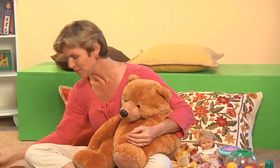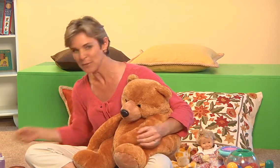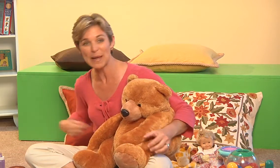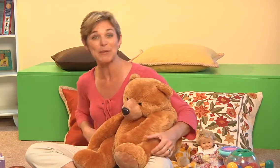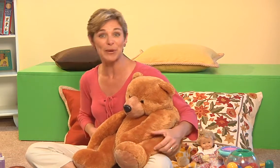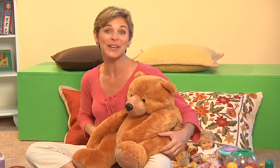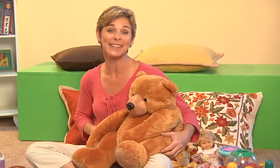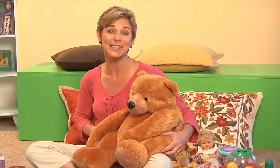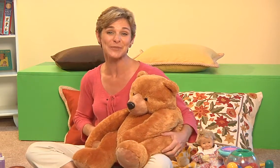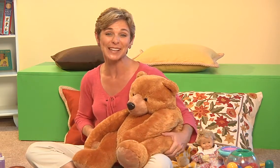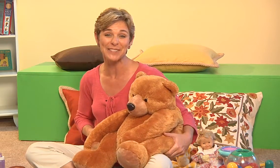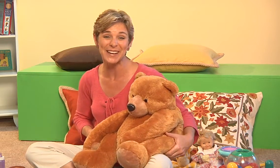Your baby will think that's really funny.